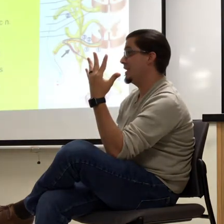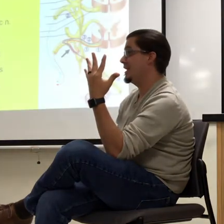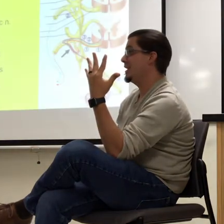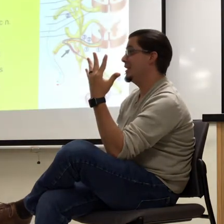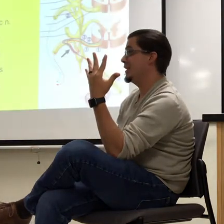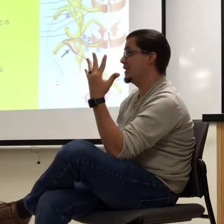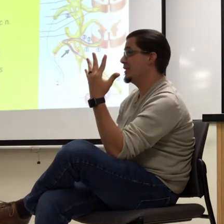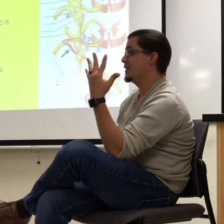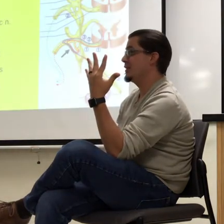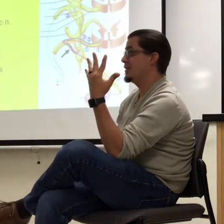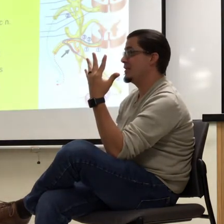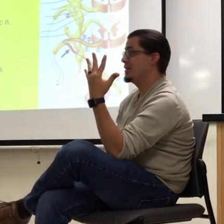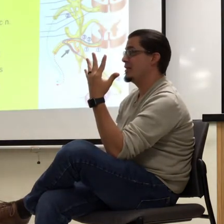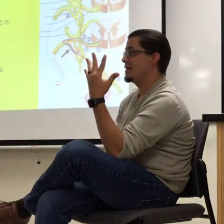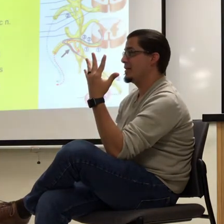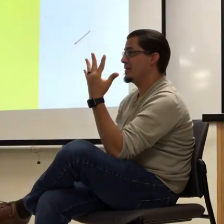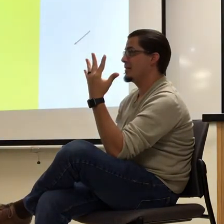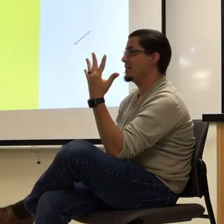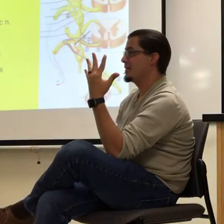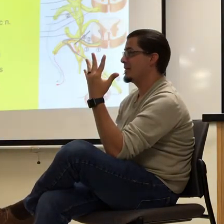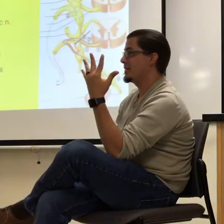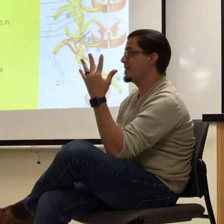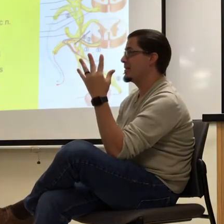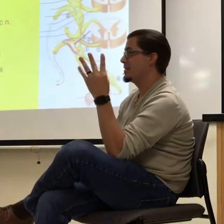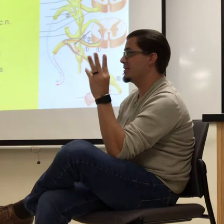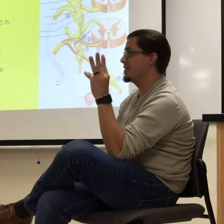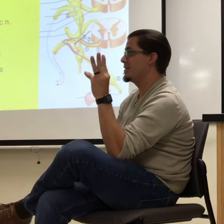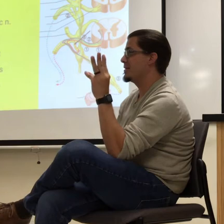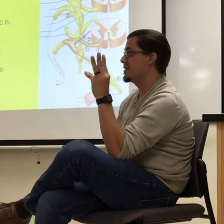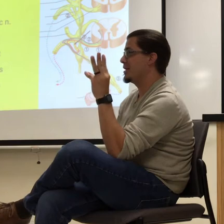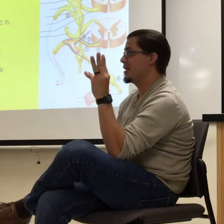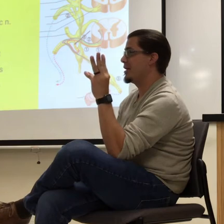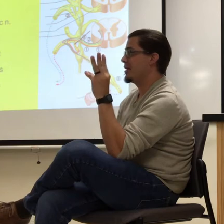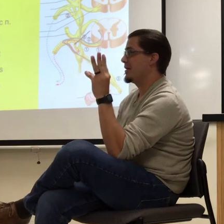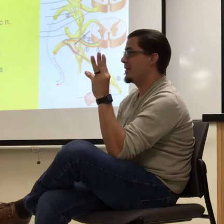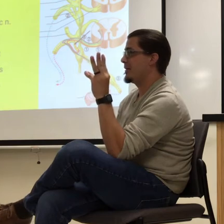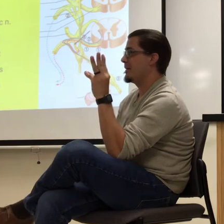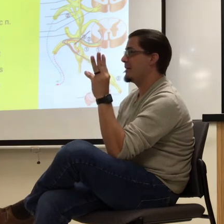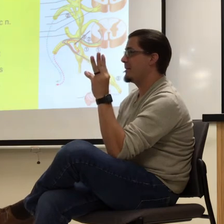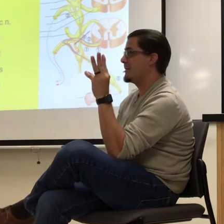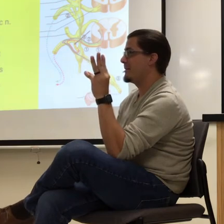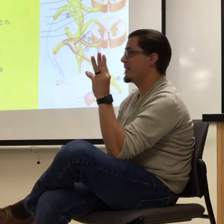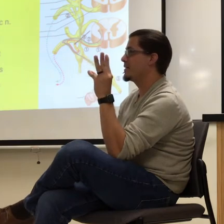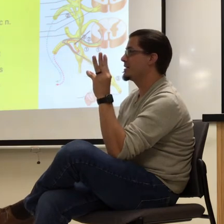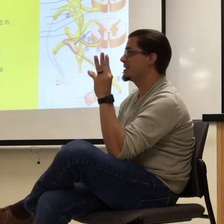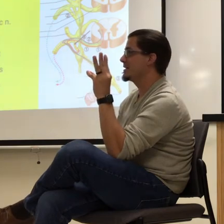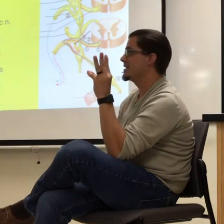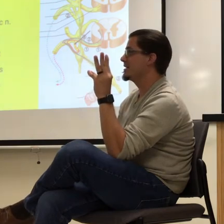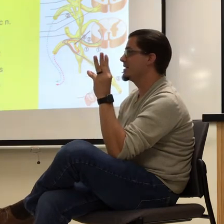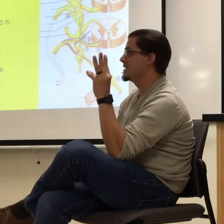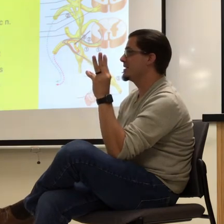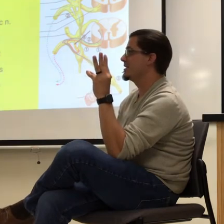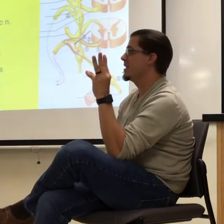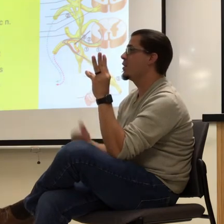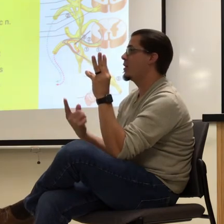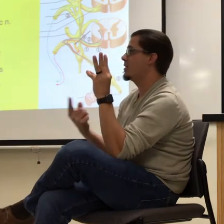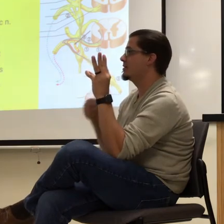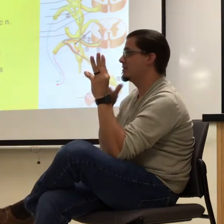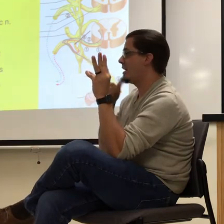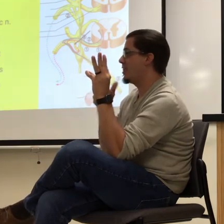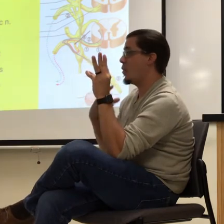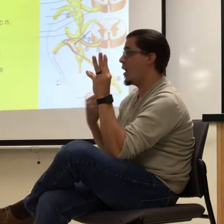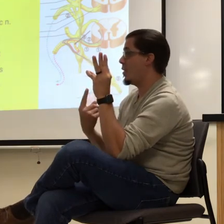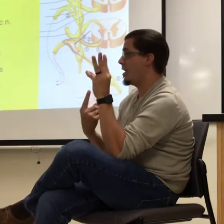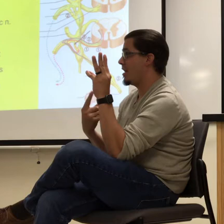Mm-hmm. Number six, pointing to the other one, not the white one, but